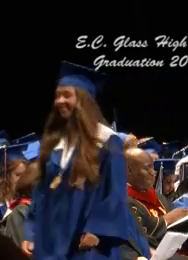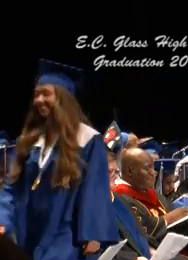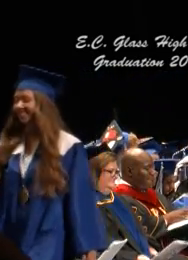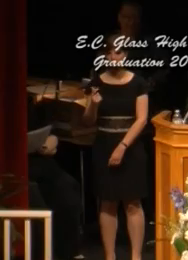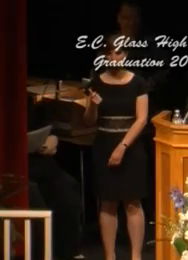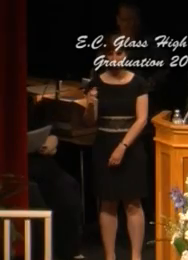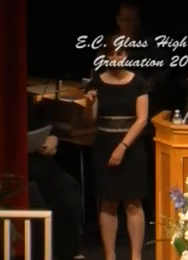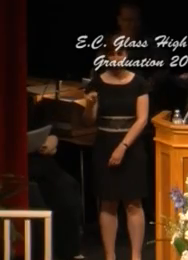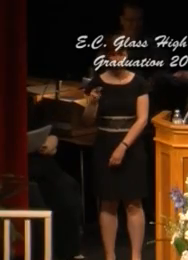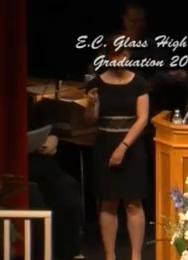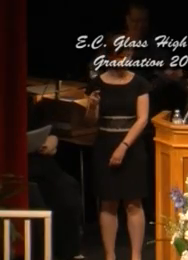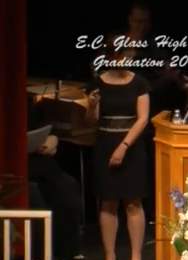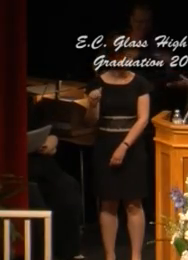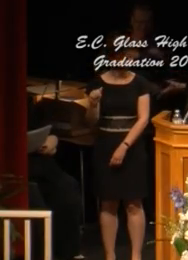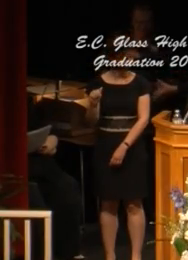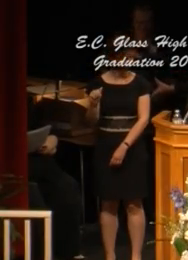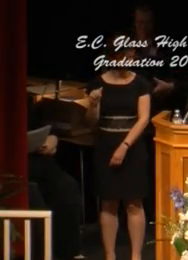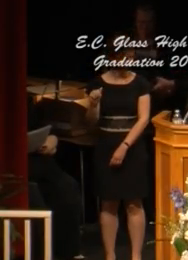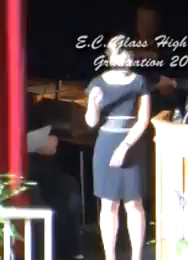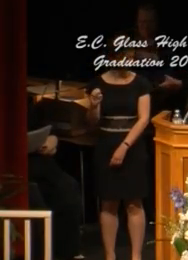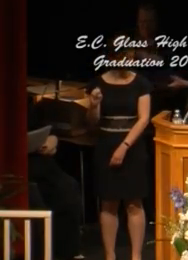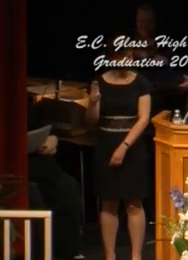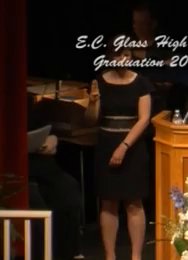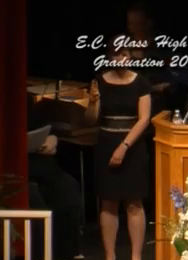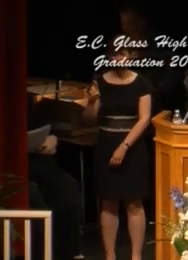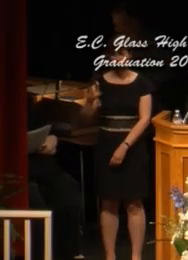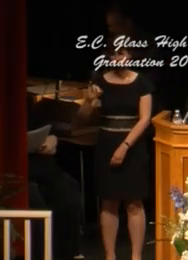Megan May Brinkley.